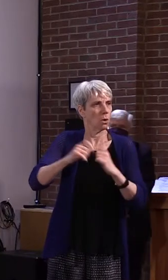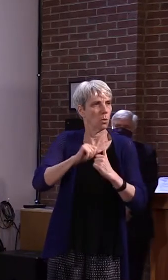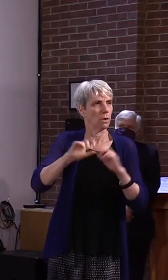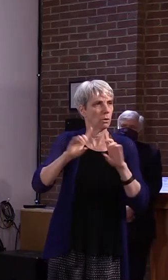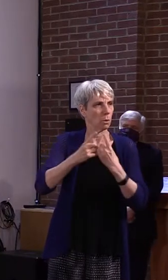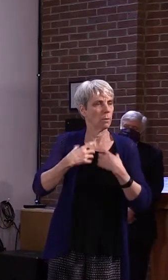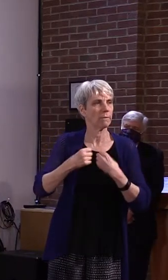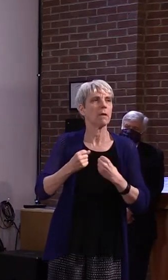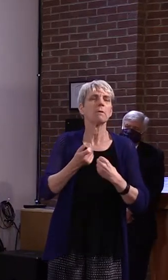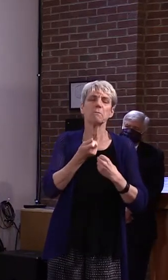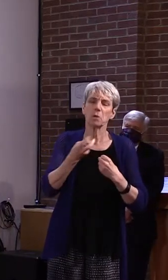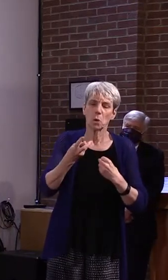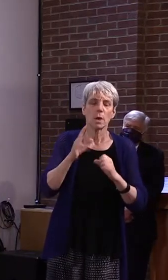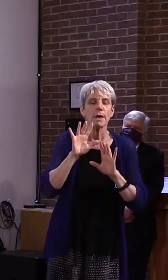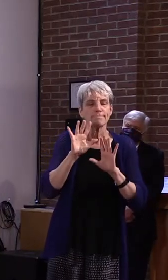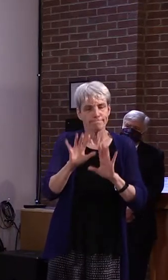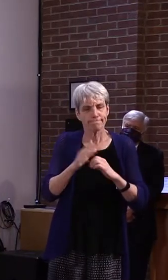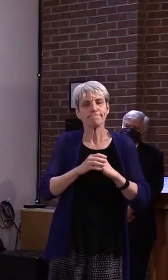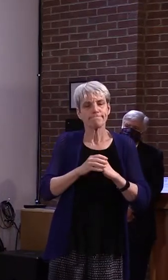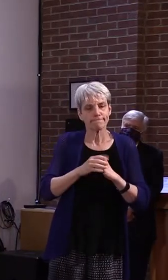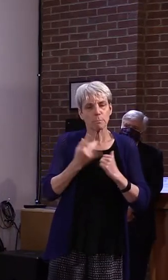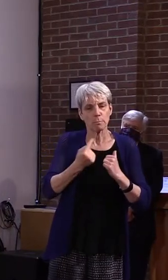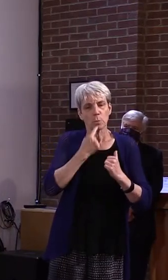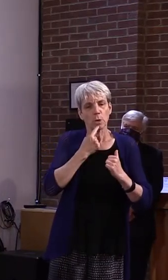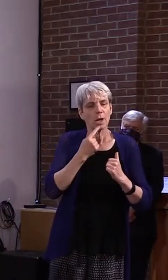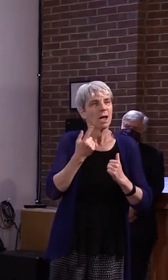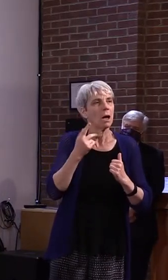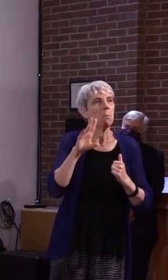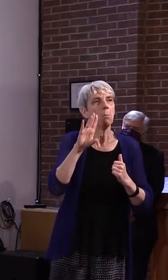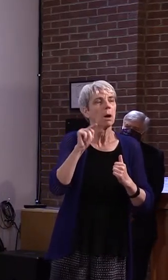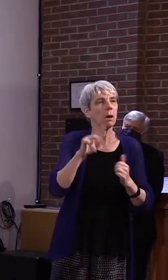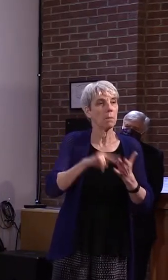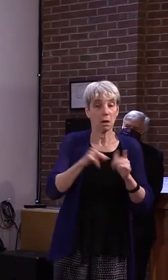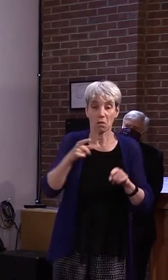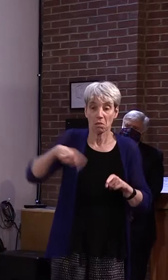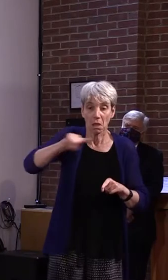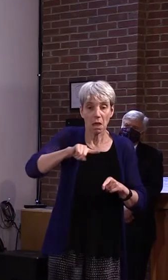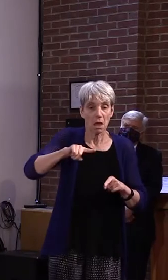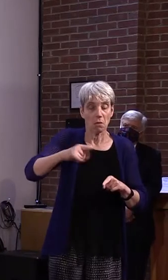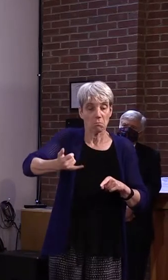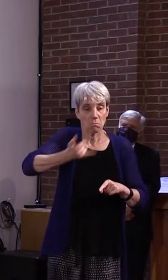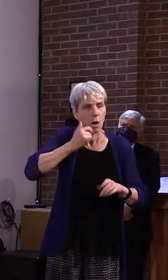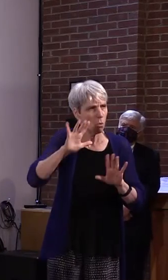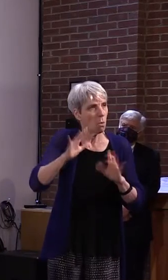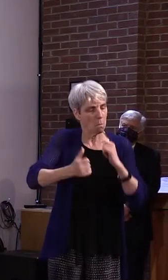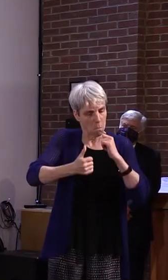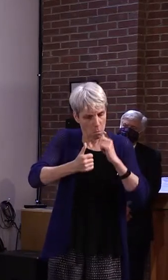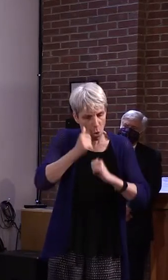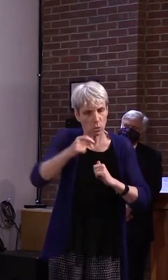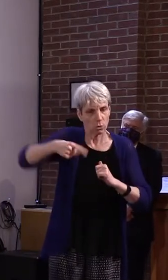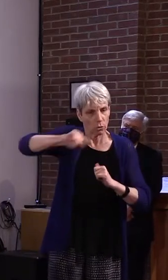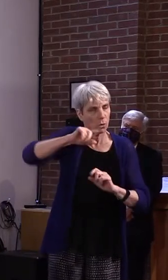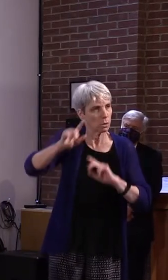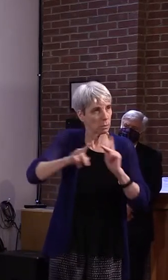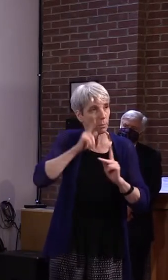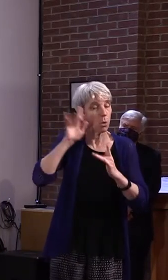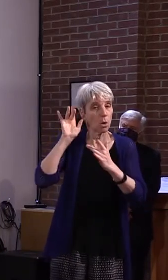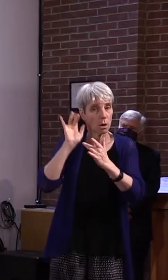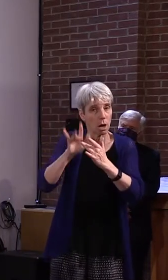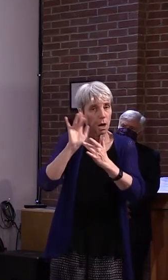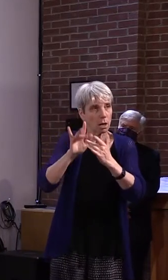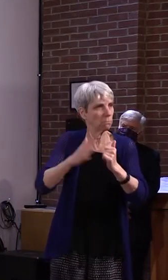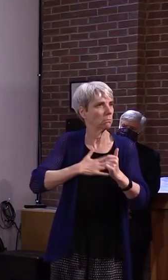to cast a label or a spell over the majority of people that we've been in contact